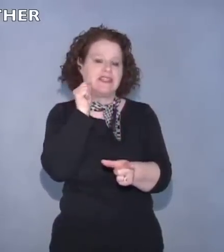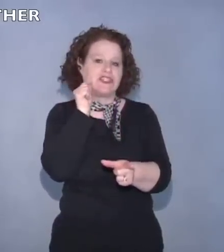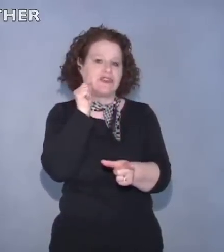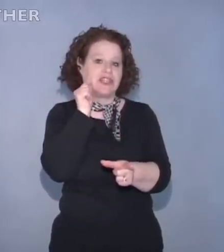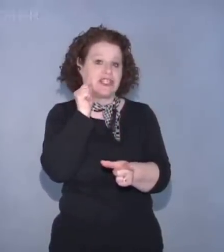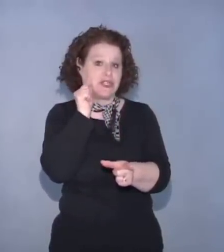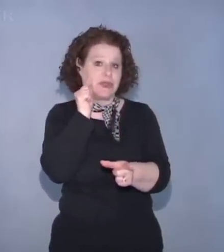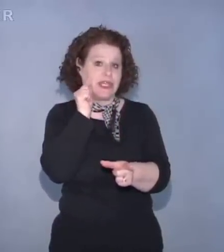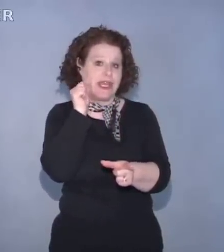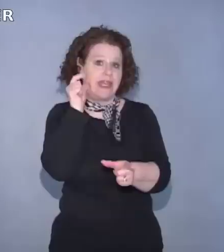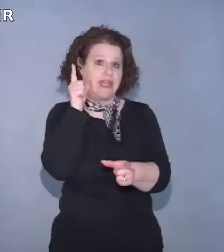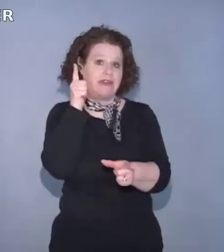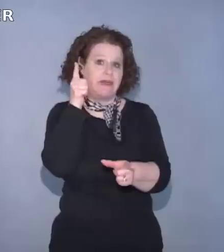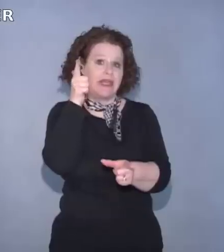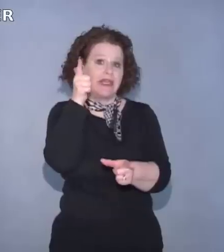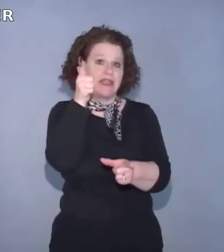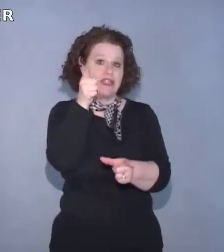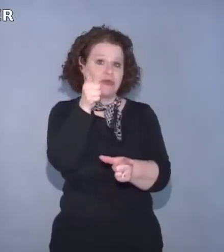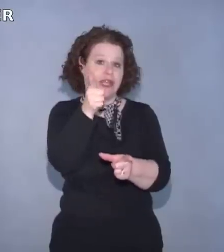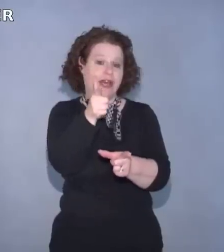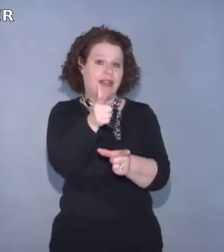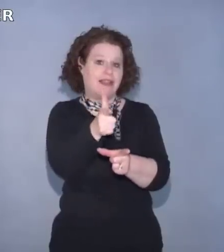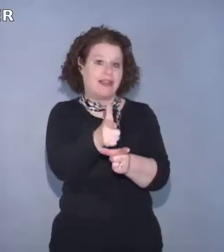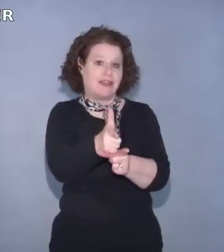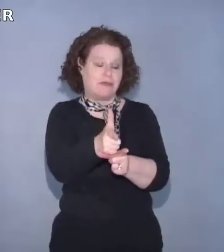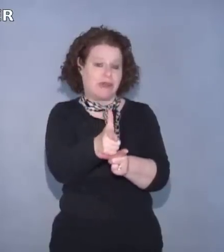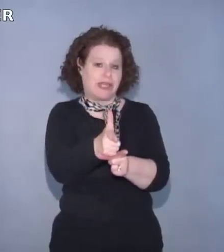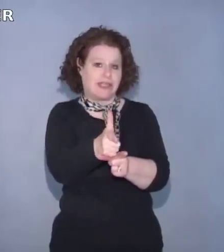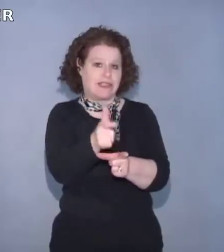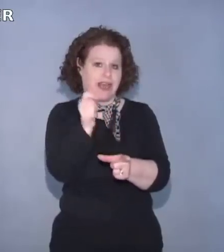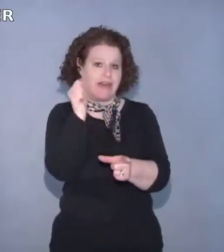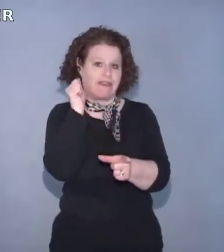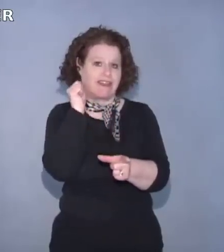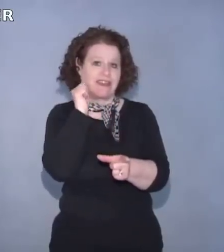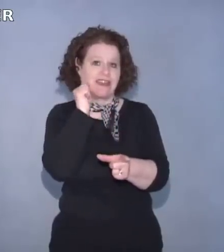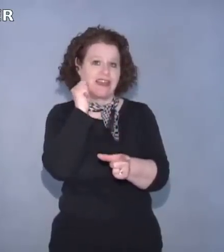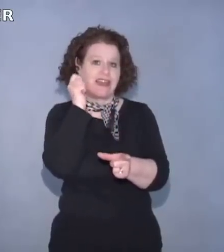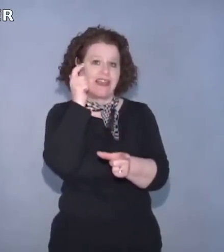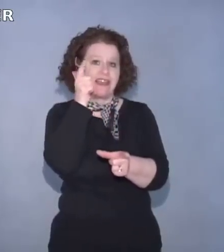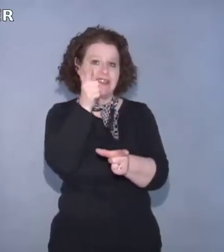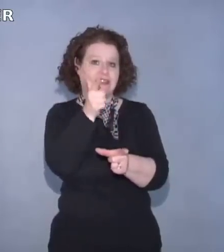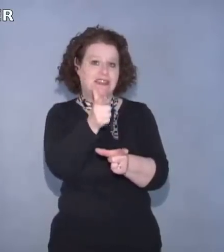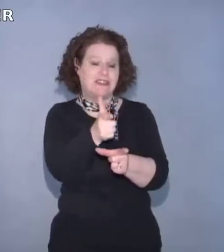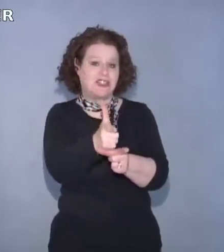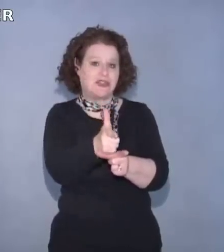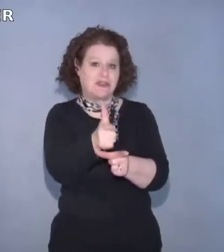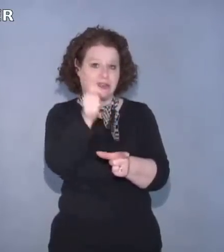Sister, touching with the A hand, making it into an L, and bringing it down. Sister,